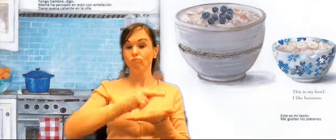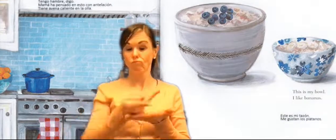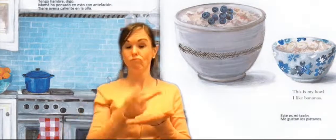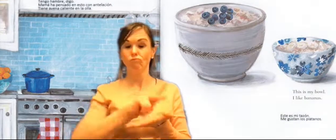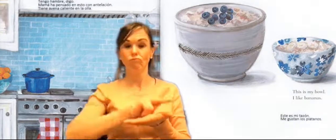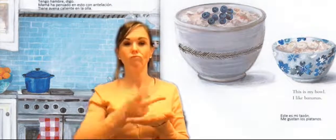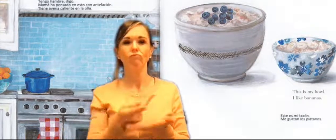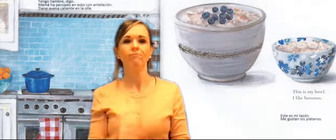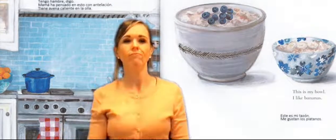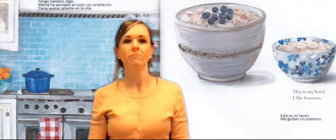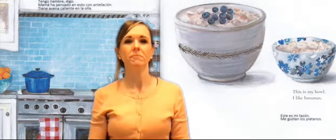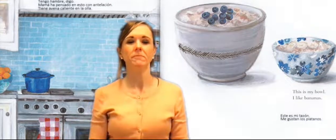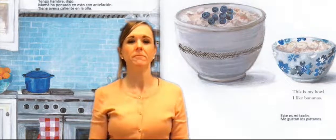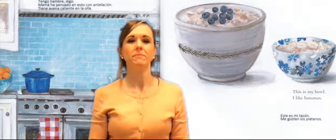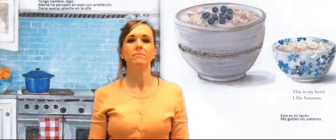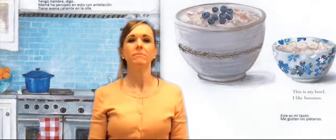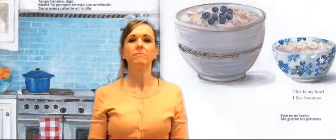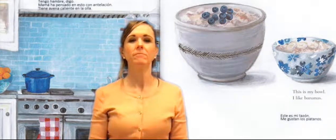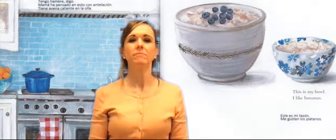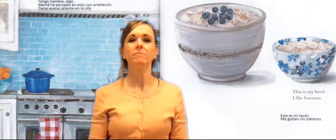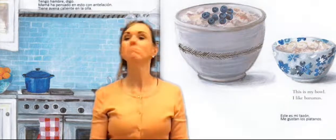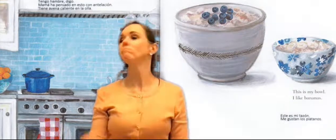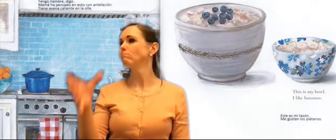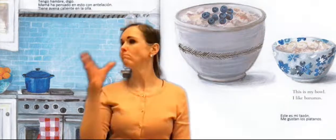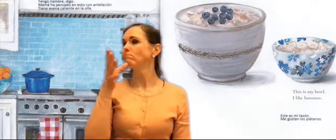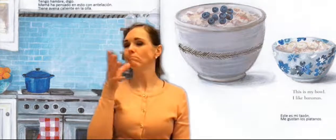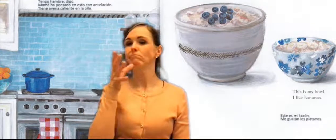I go to the kitchen.